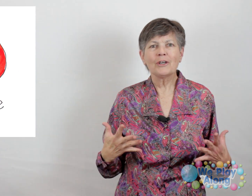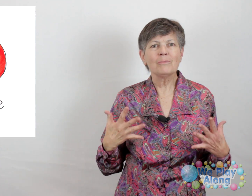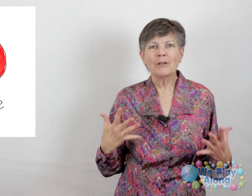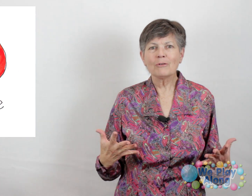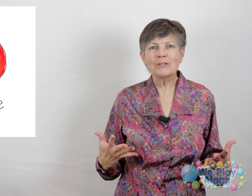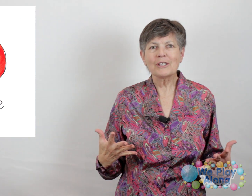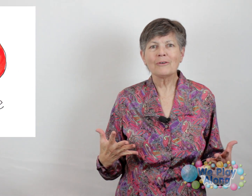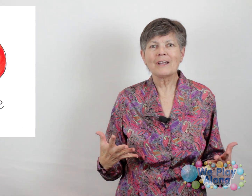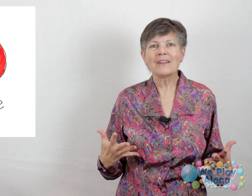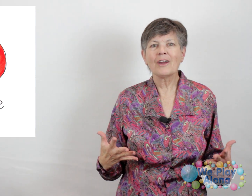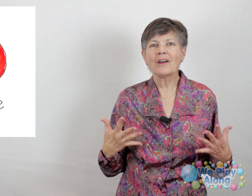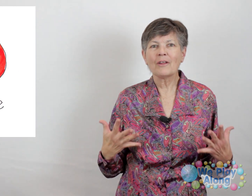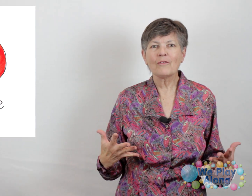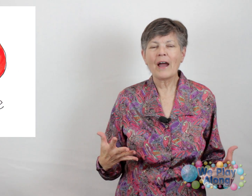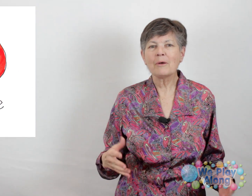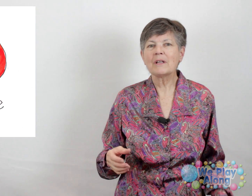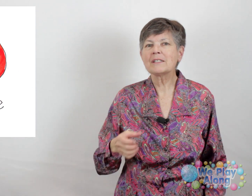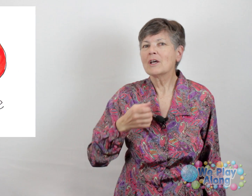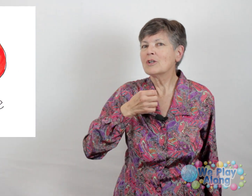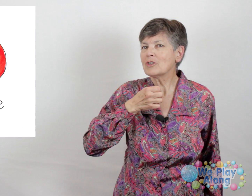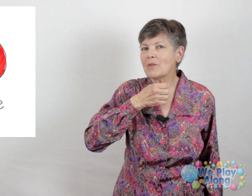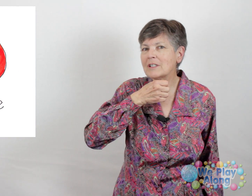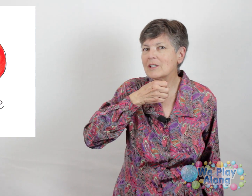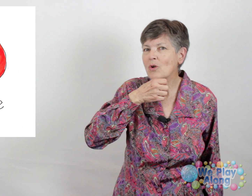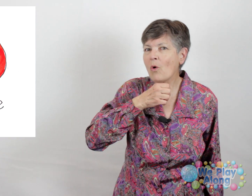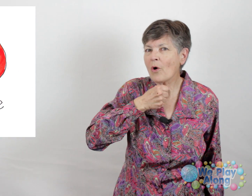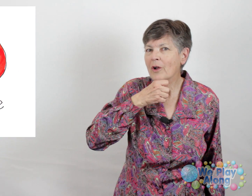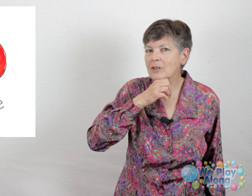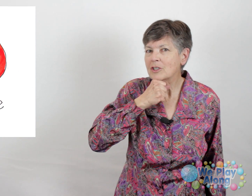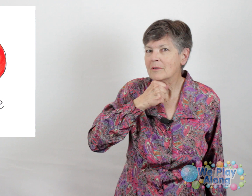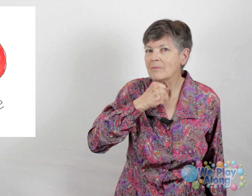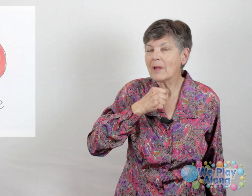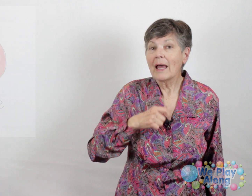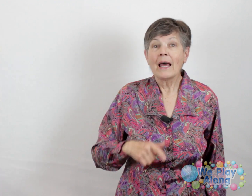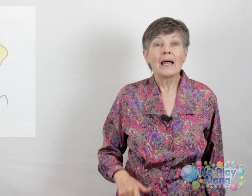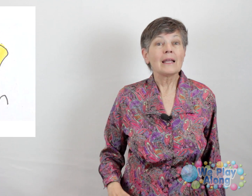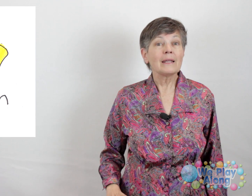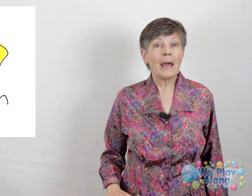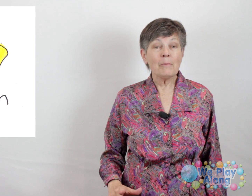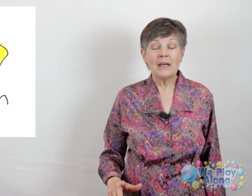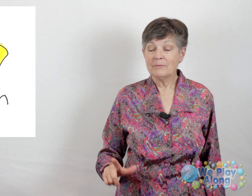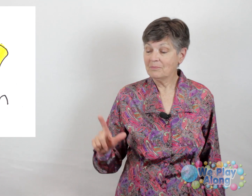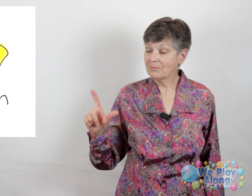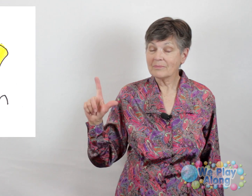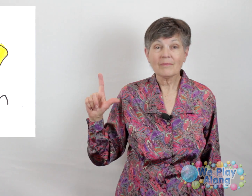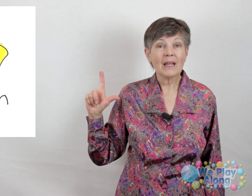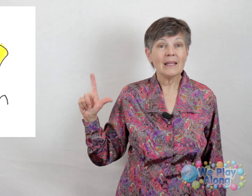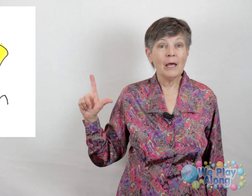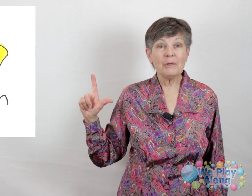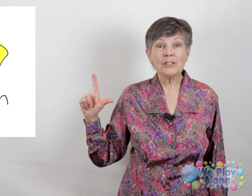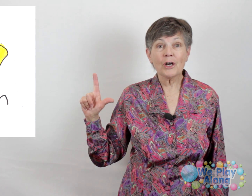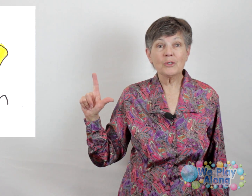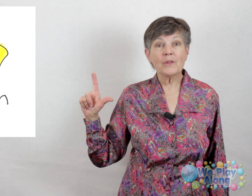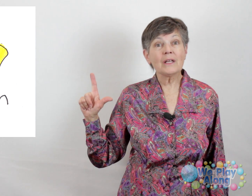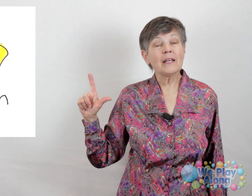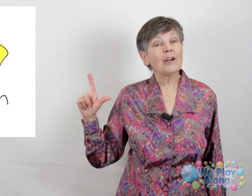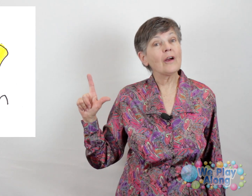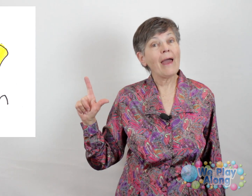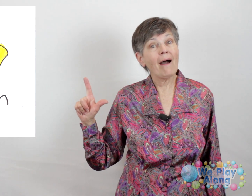good minerals that are in there and other vitamins. So this is orange. Lemon. Lemon starts with the letter